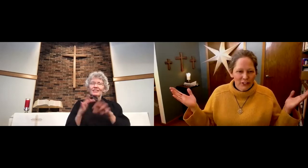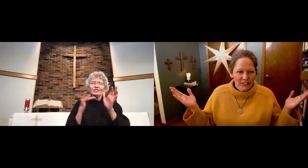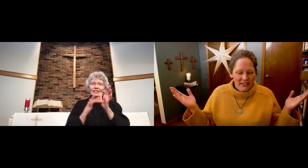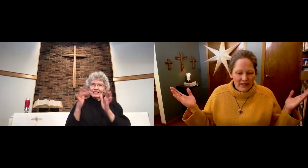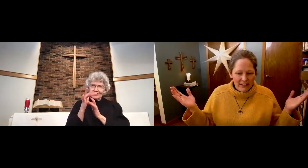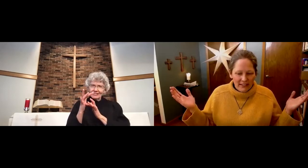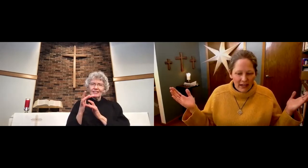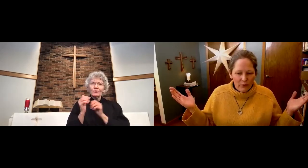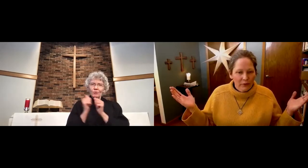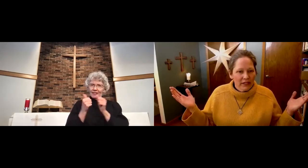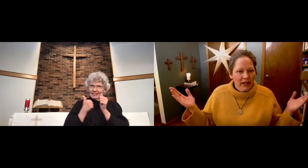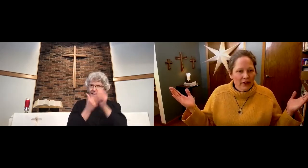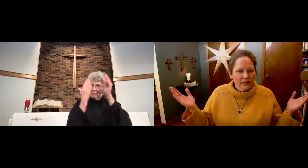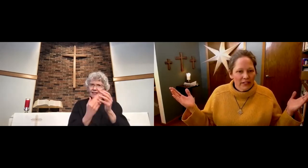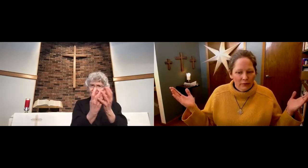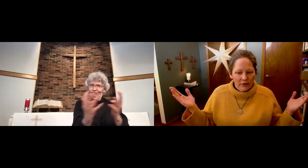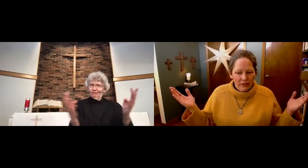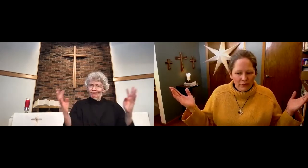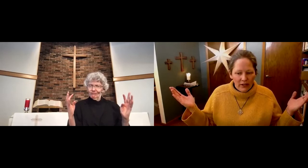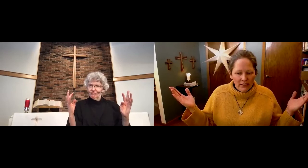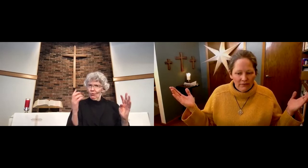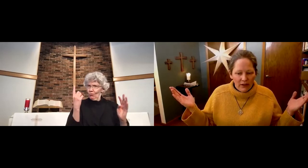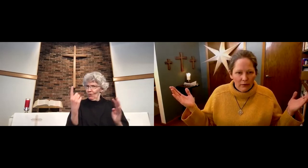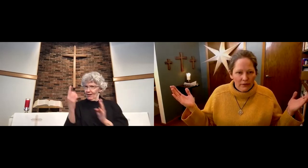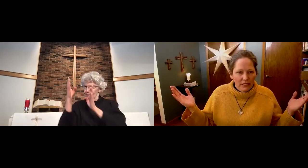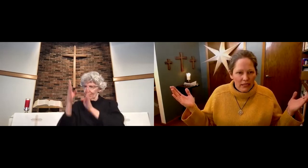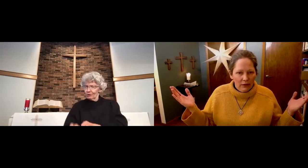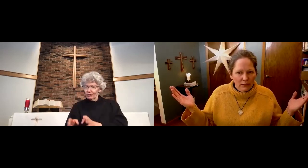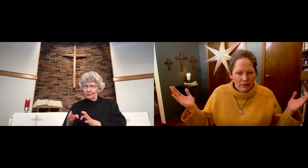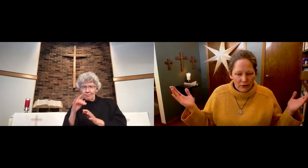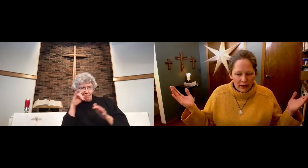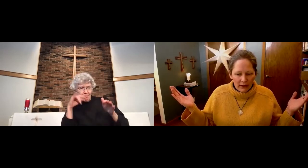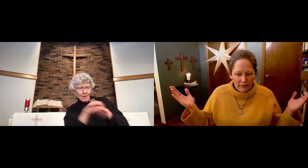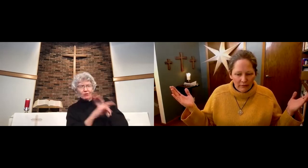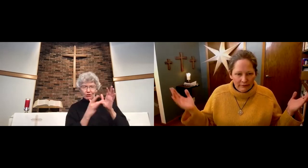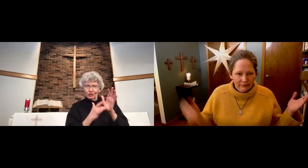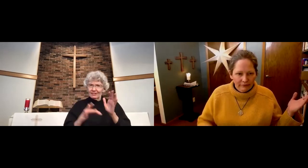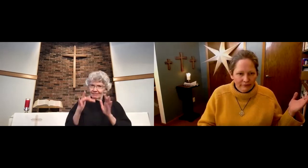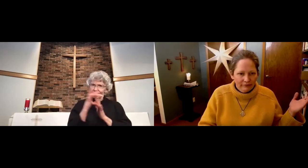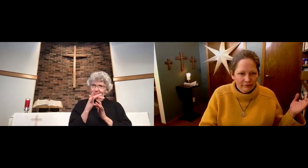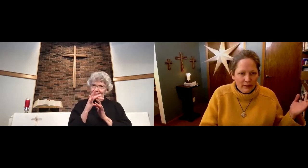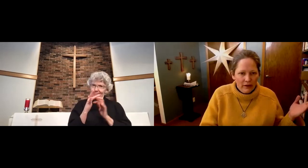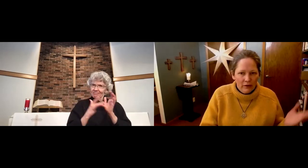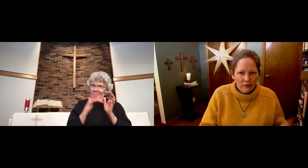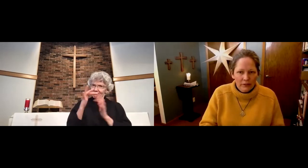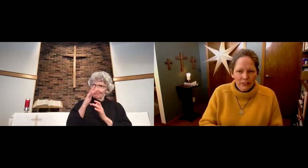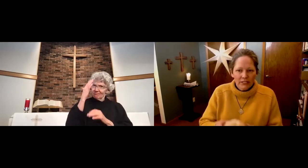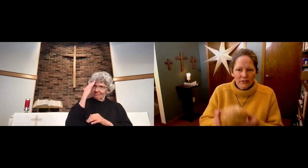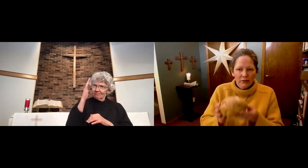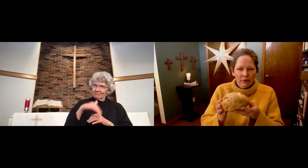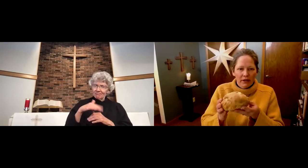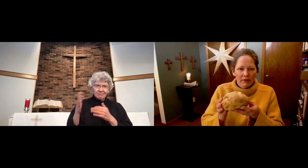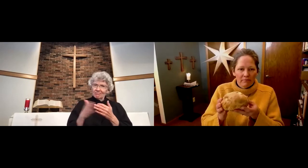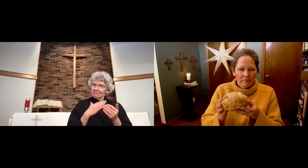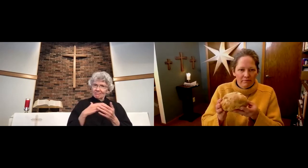On Jesus' last night, when he gathered to eat with his friends and followers, he was betrayed. Our Lord Jesus